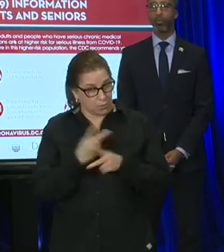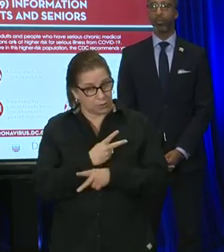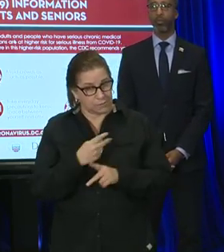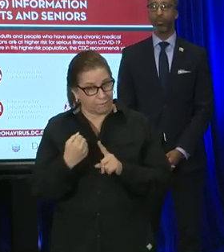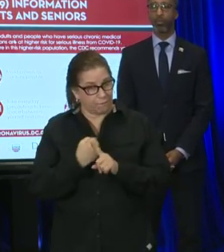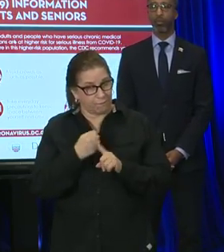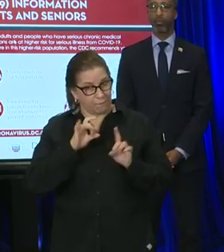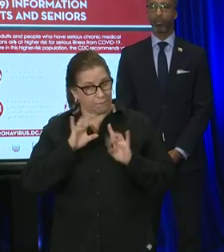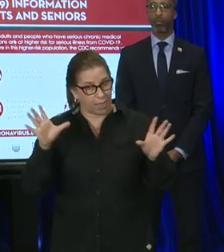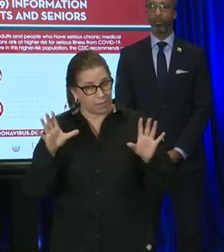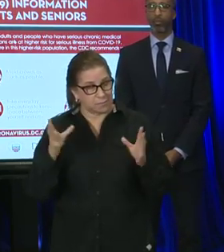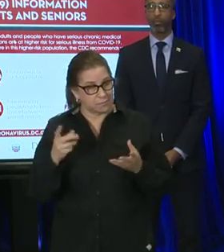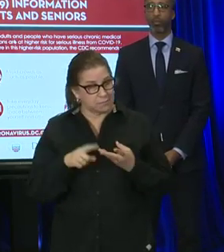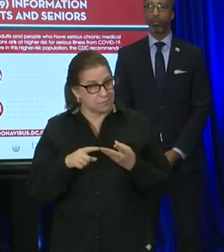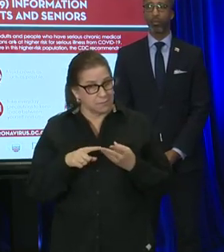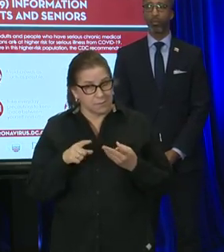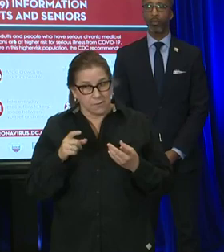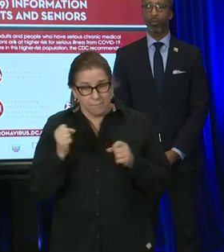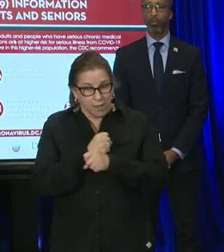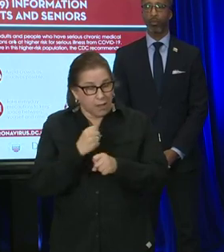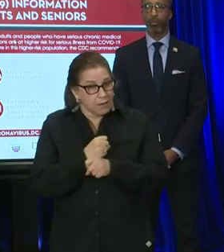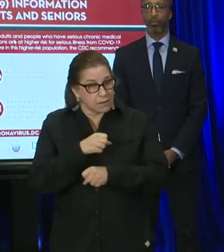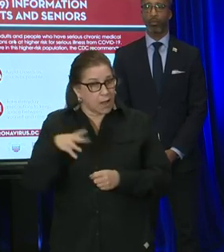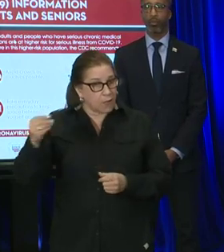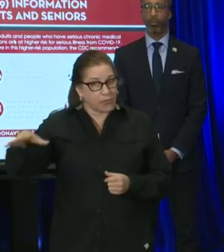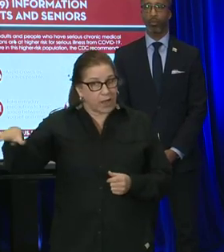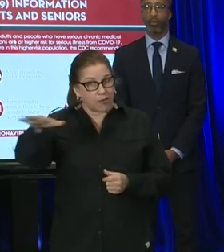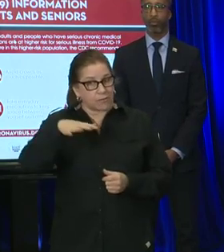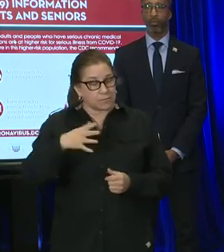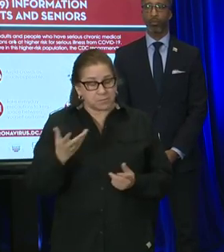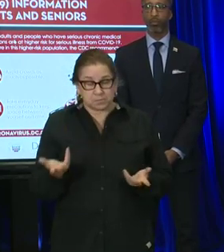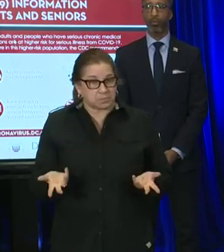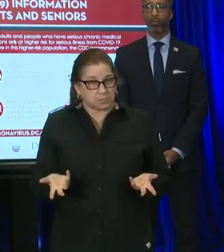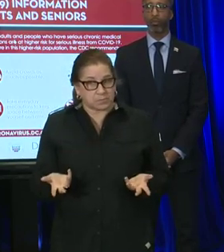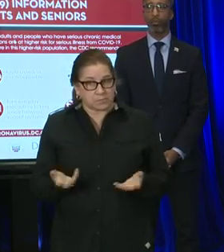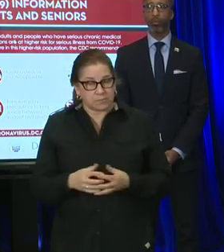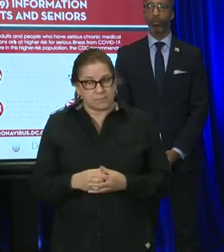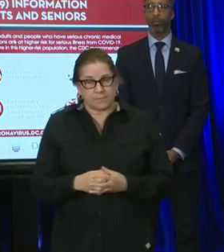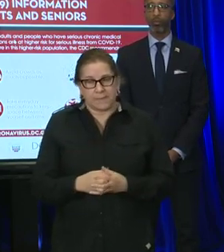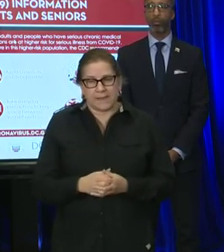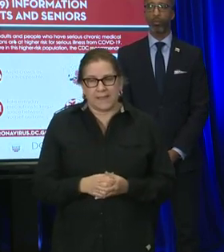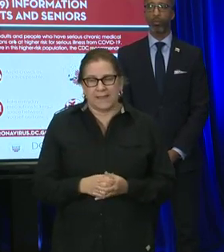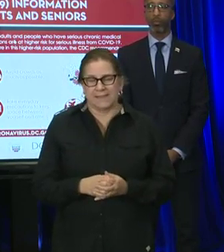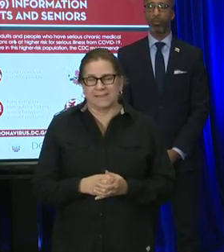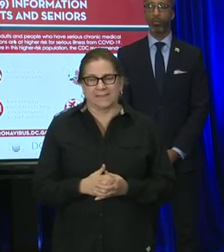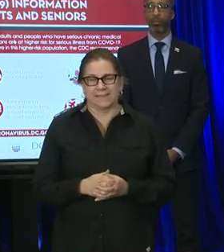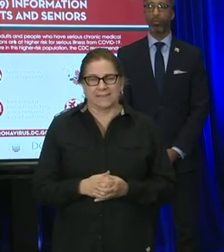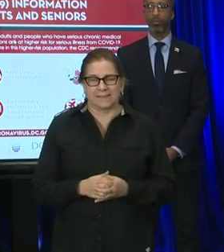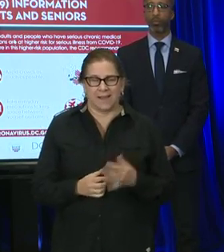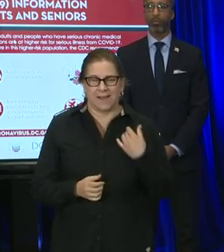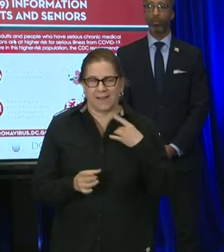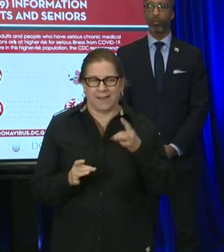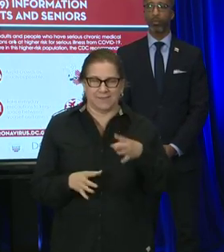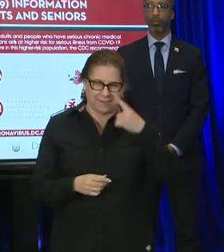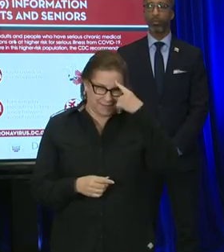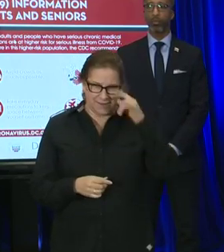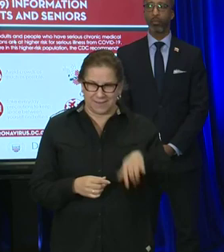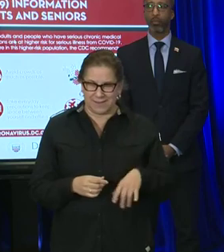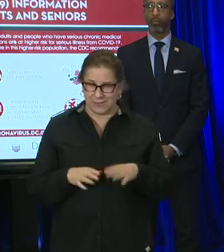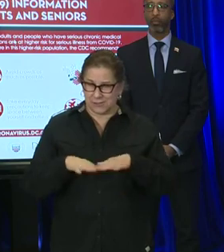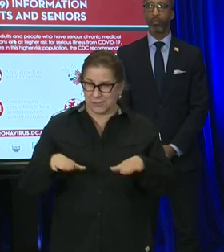and I hate to always go to children being home means that children will be violent.